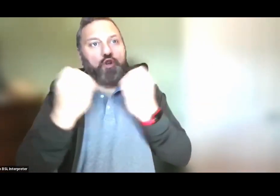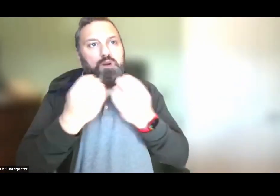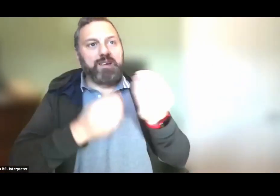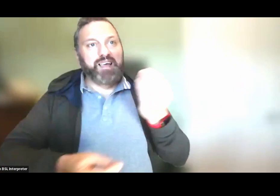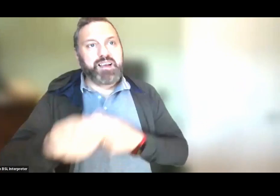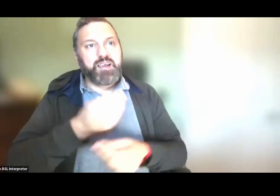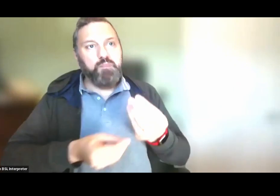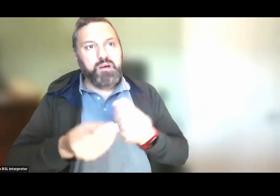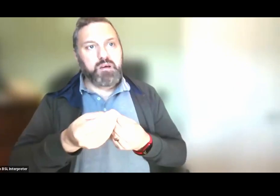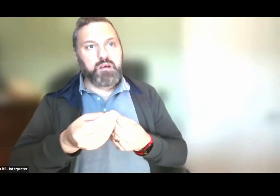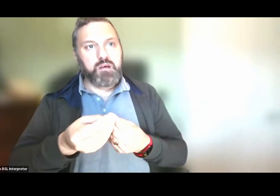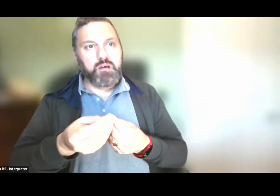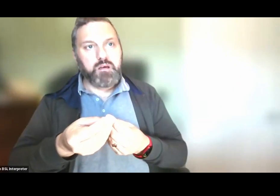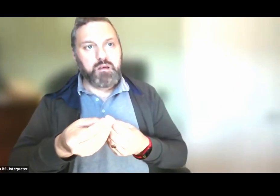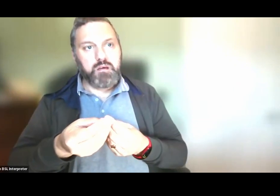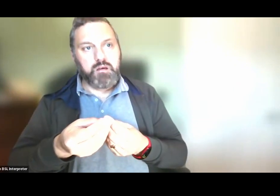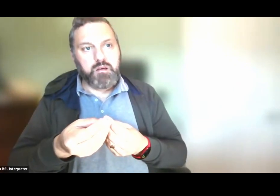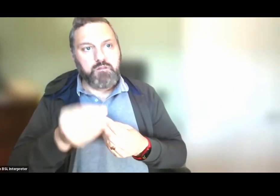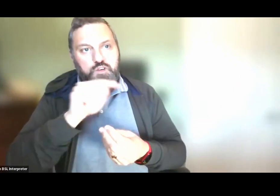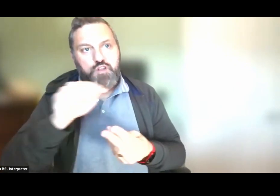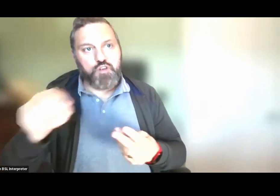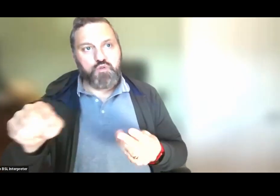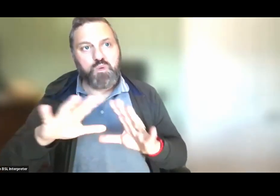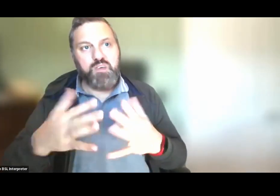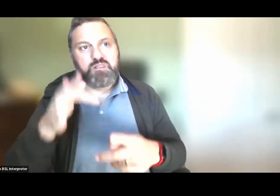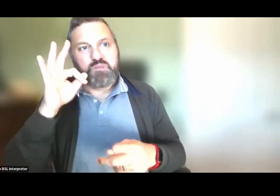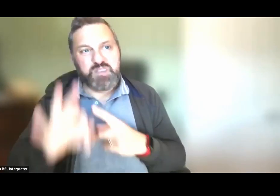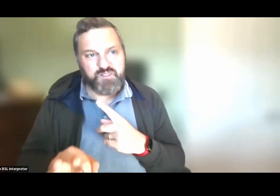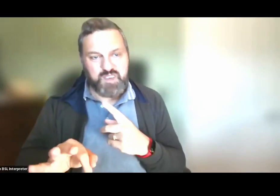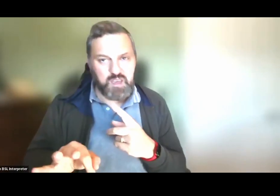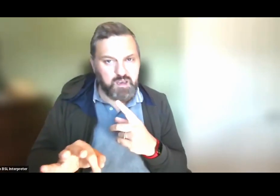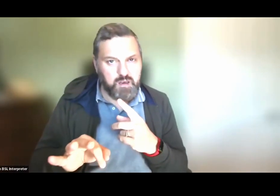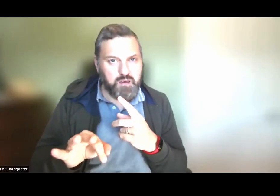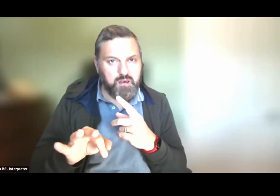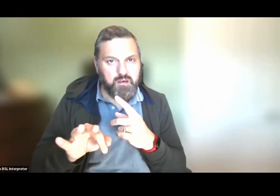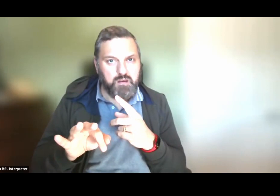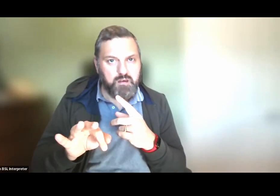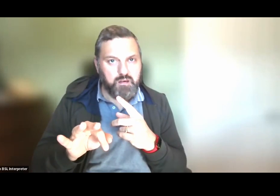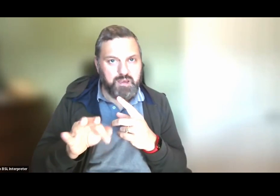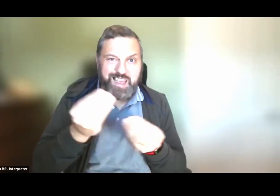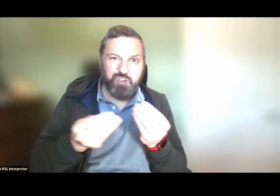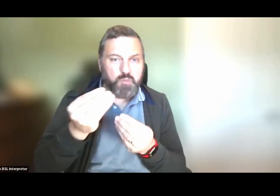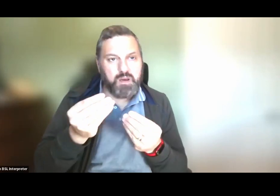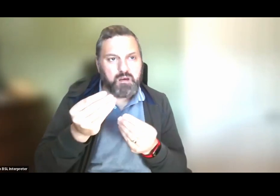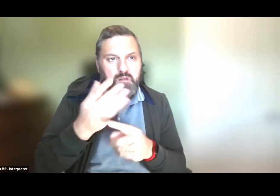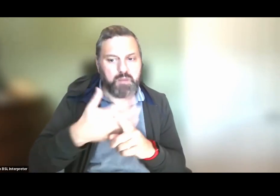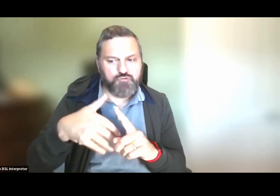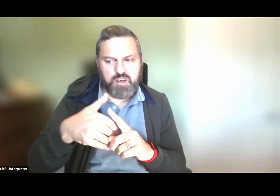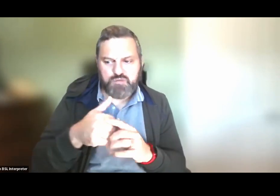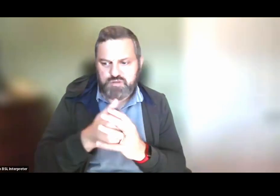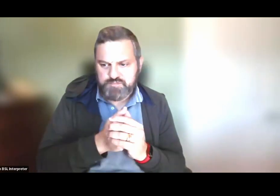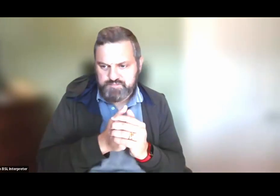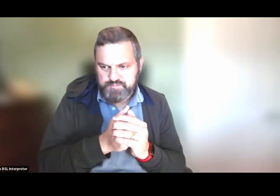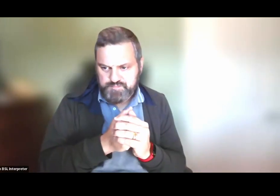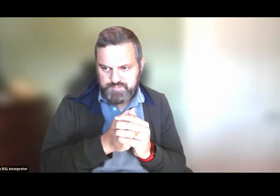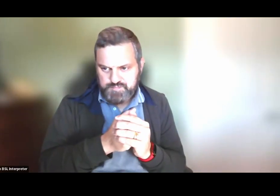people without a specific academic background and their contributions? Oh, thanks, Carolina. That's a great question, one very close to my own